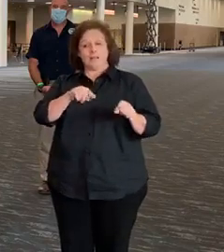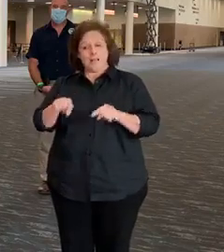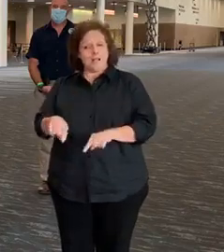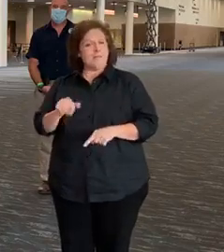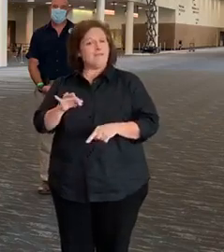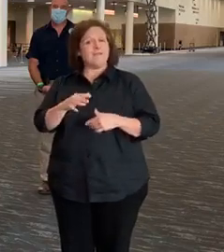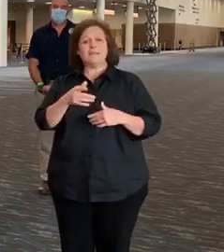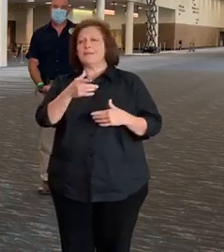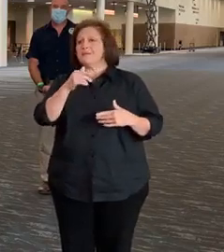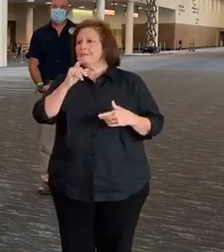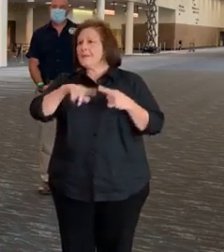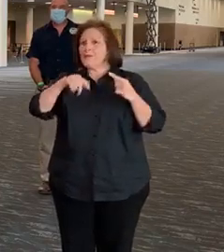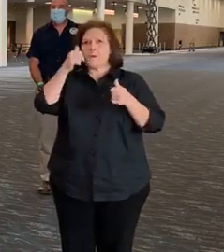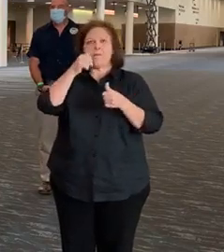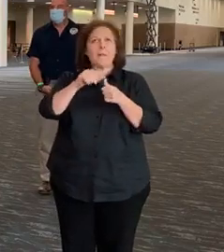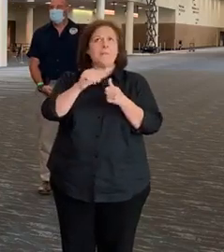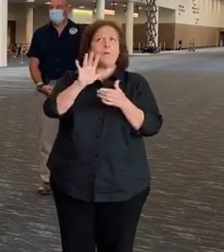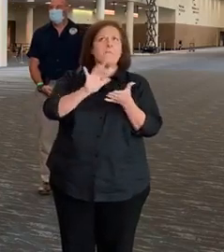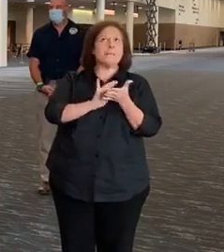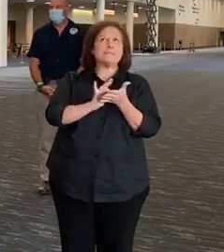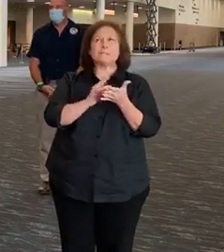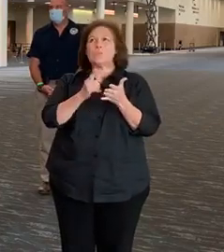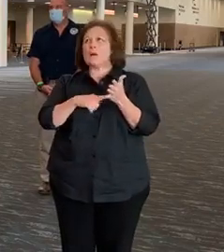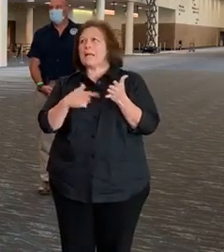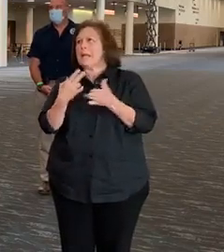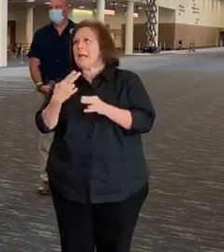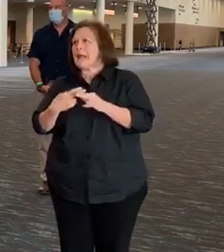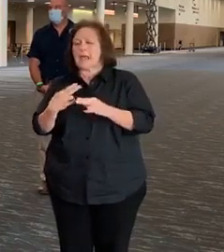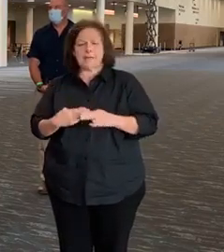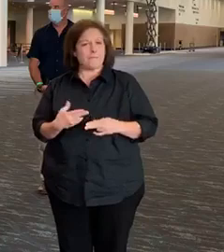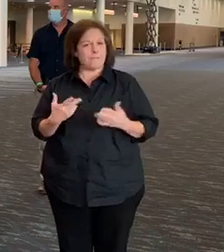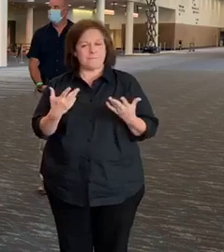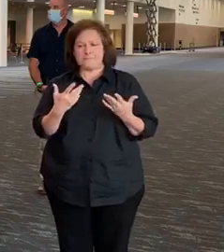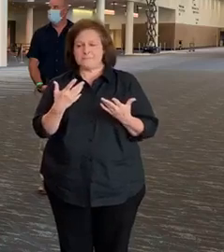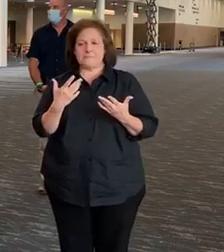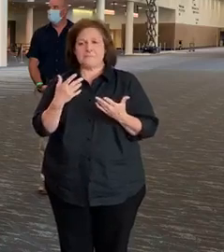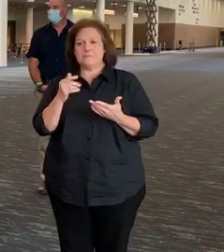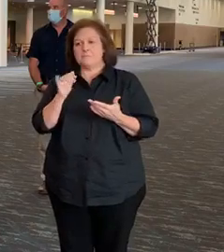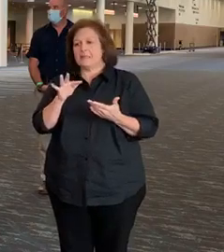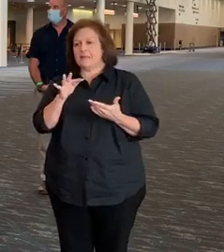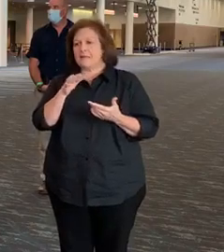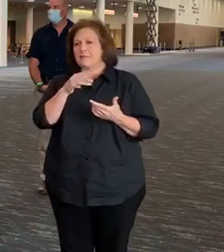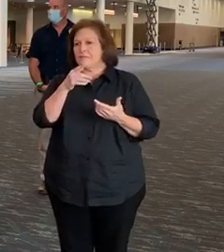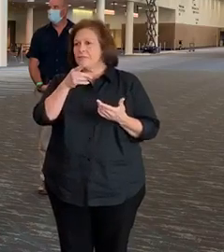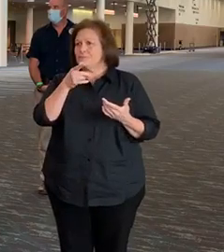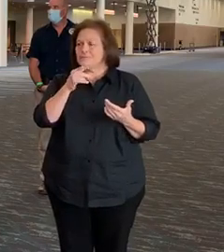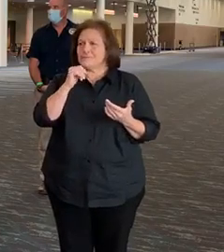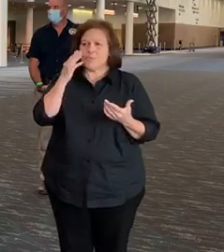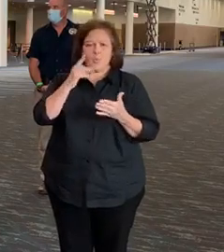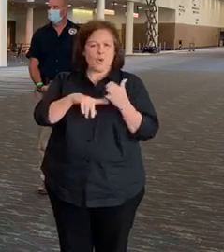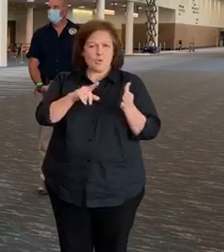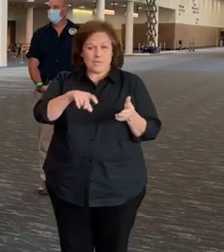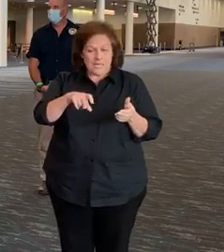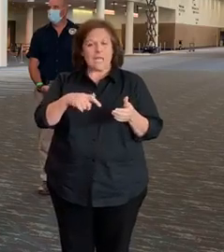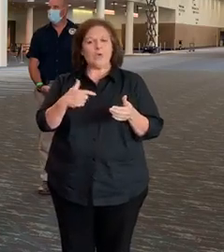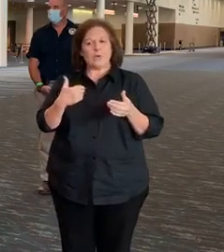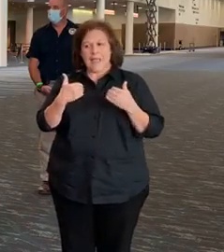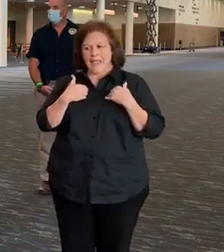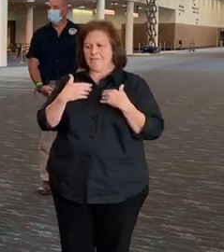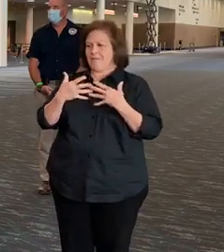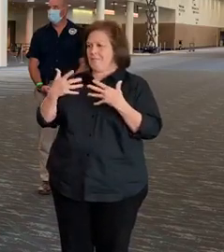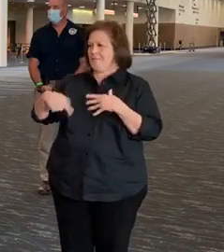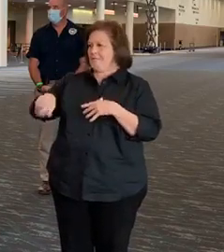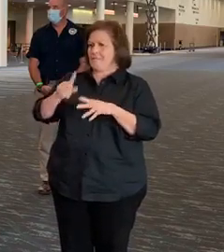Even if you don't remember what your prescriptions are or necessarily know what you need, we have a lot of